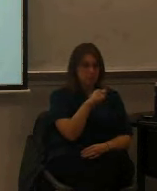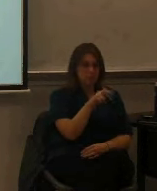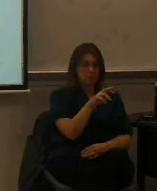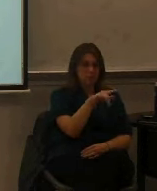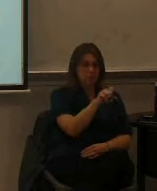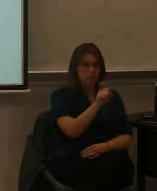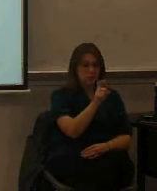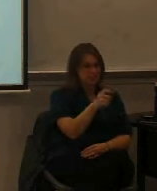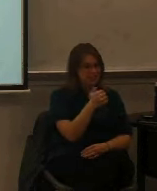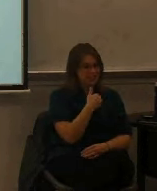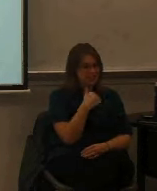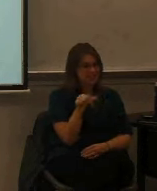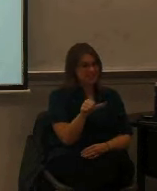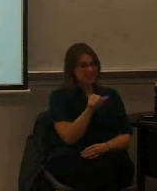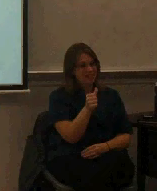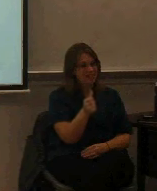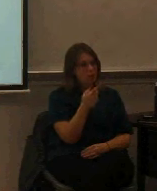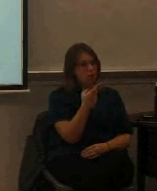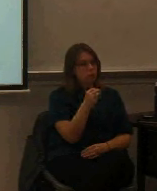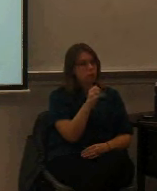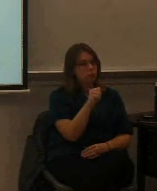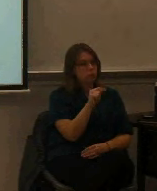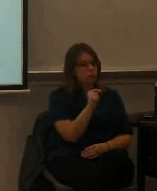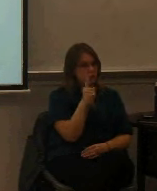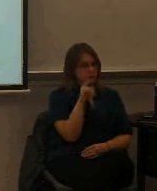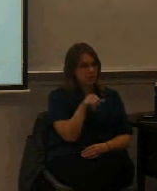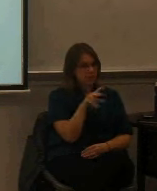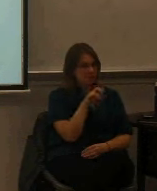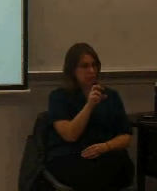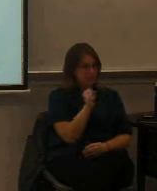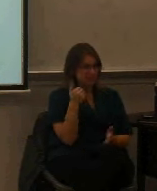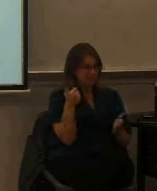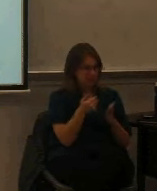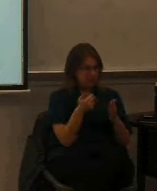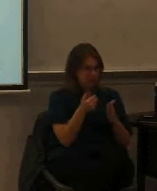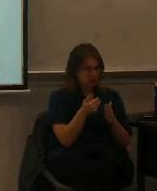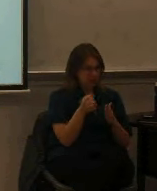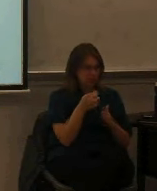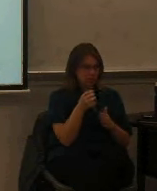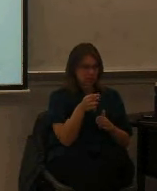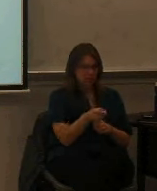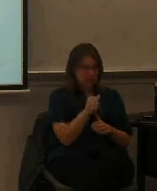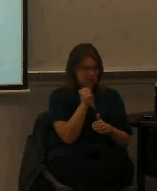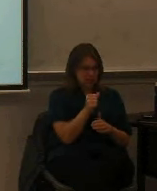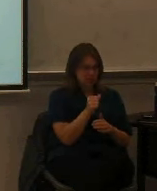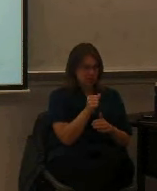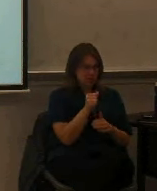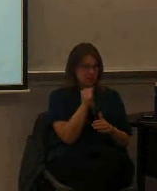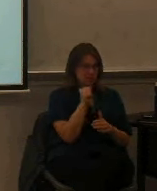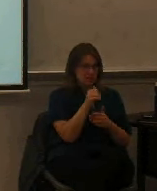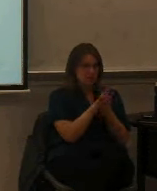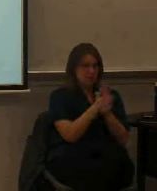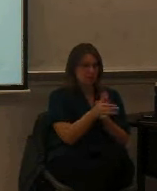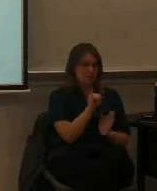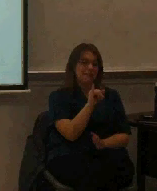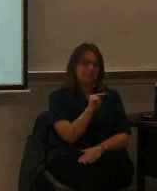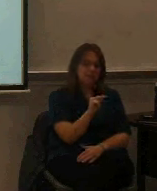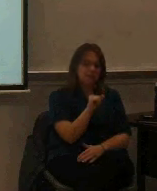need to have essentially another host for the virus close by so it doesn't get inactivated before it gets to